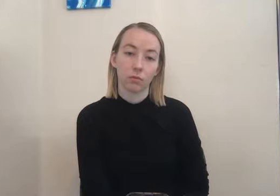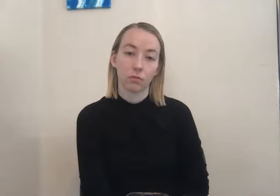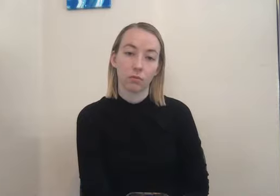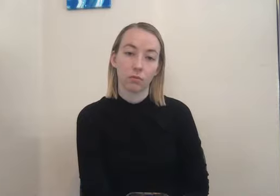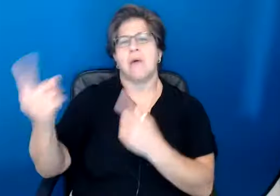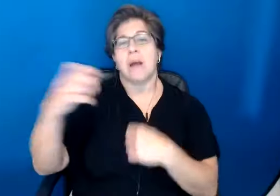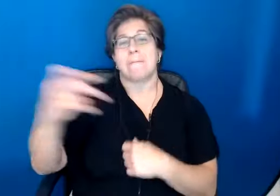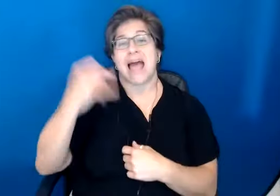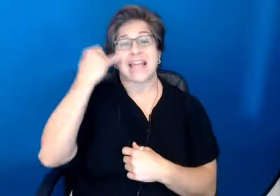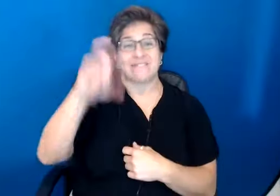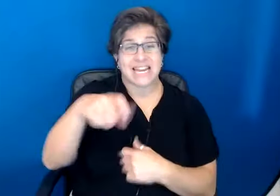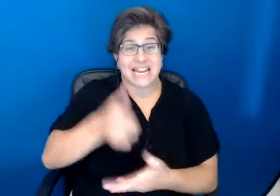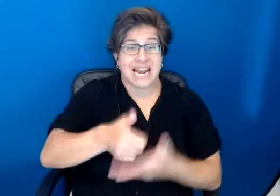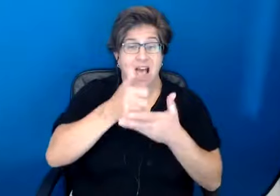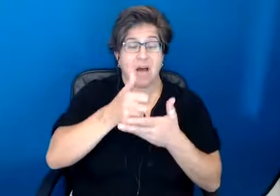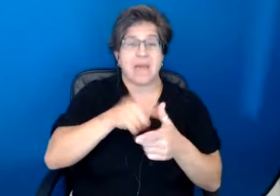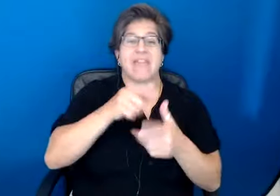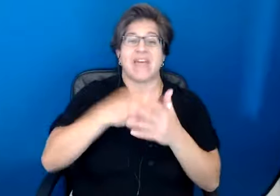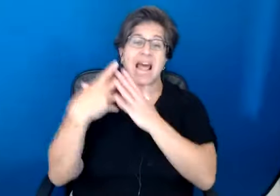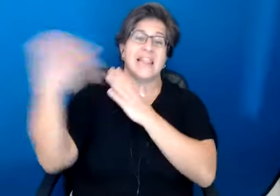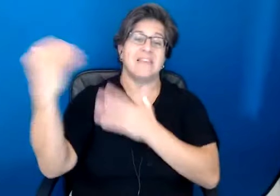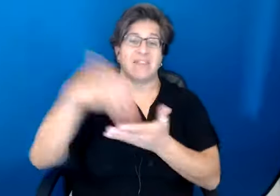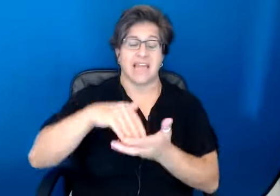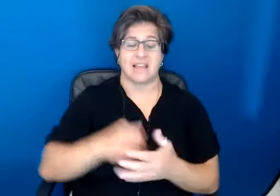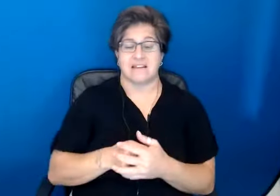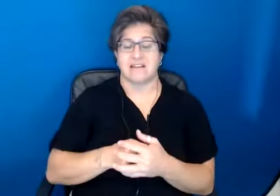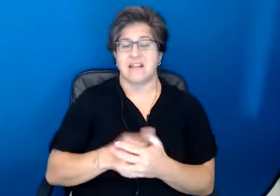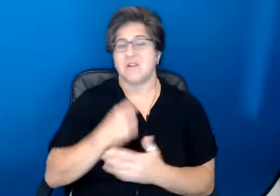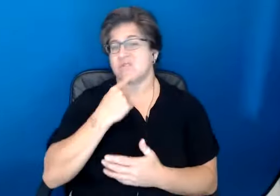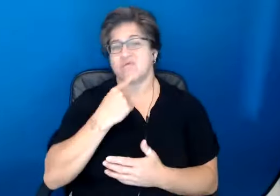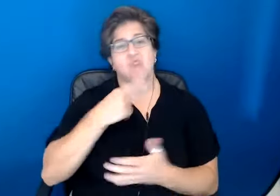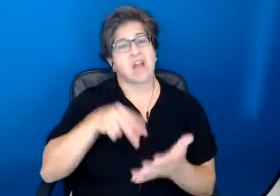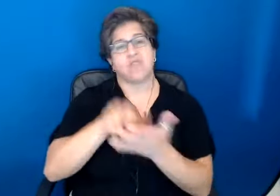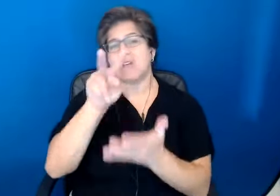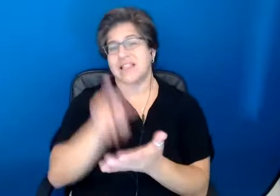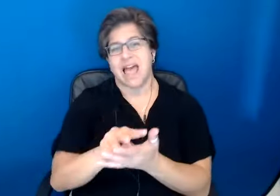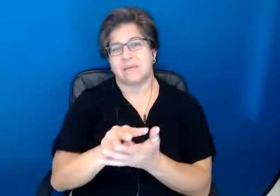to blame. But I know it's a blaming illness, you know, and I blamed everybody as well.